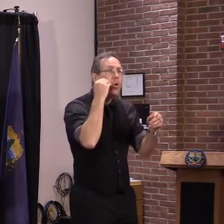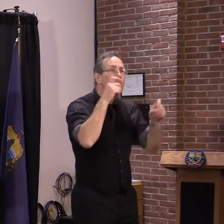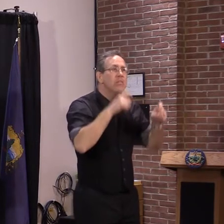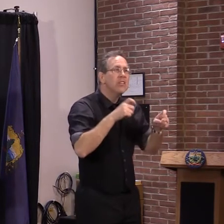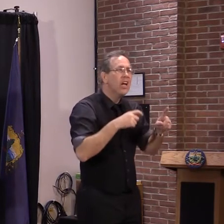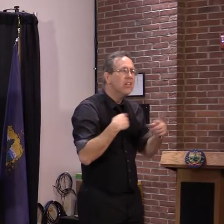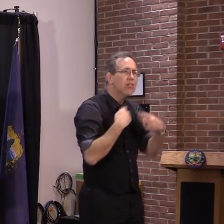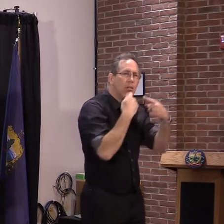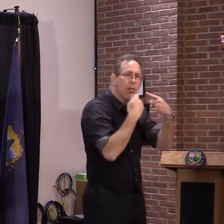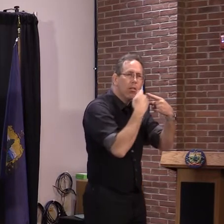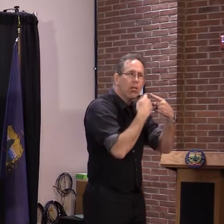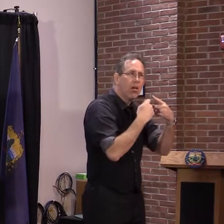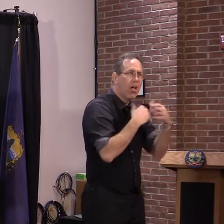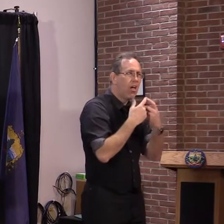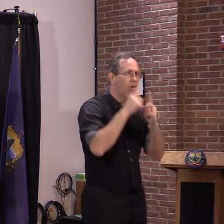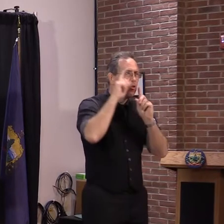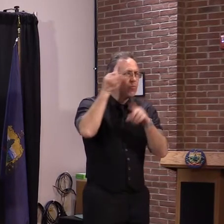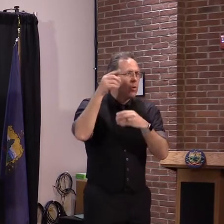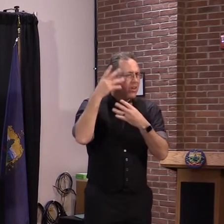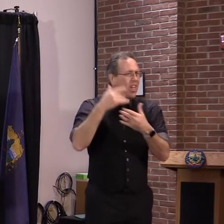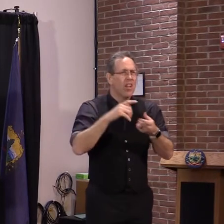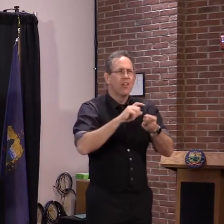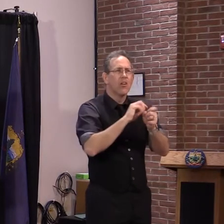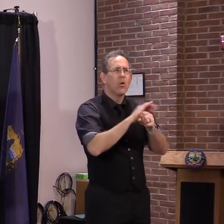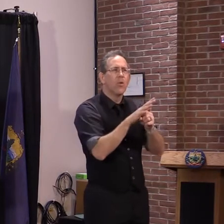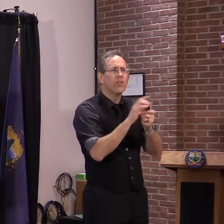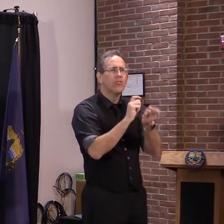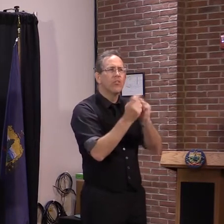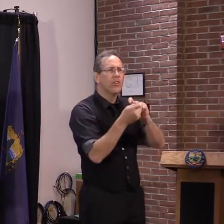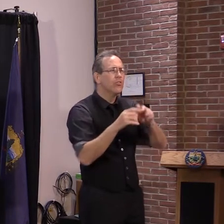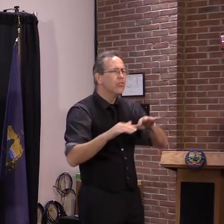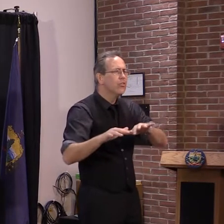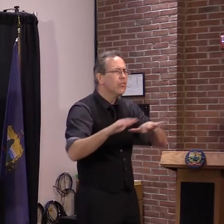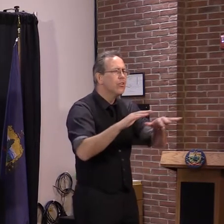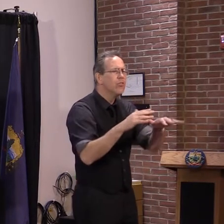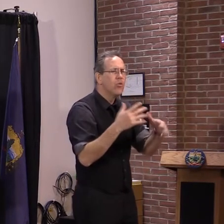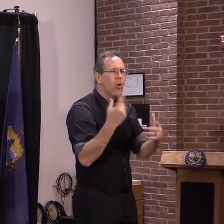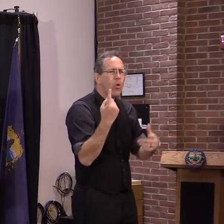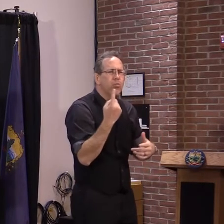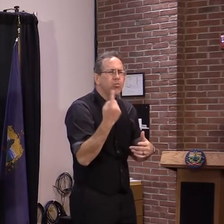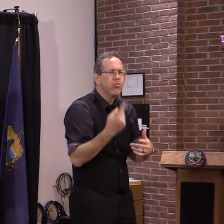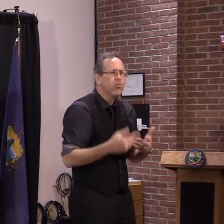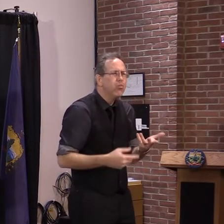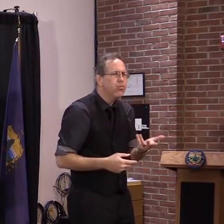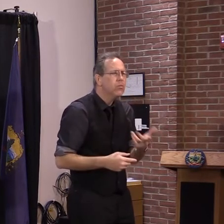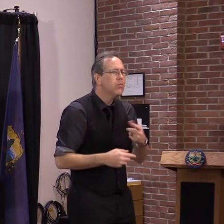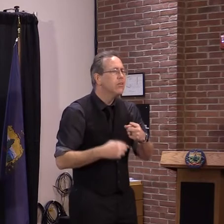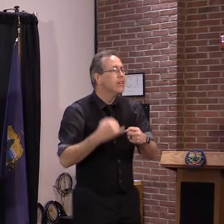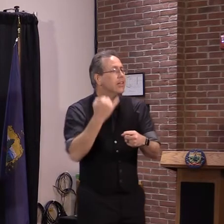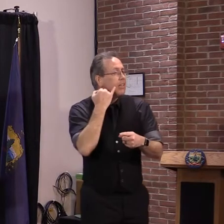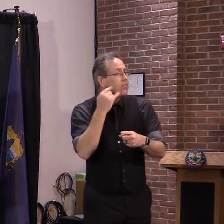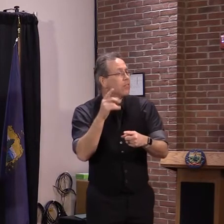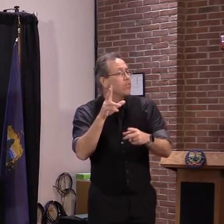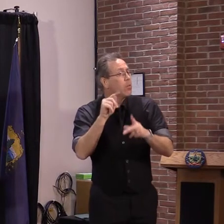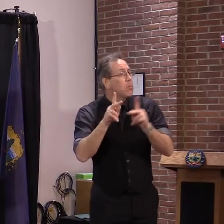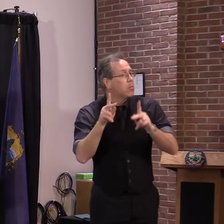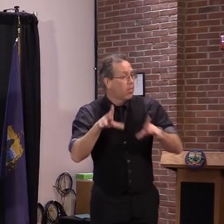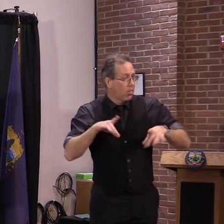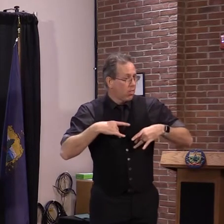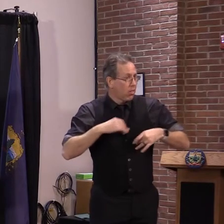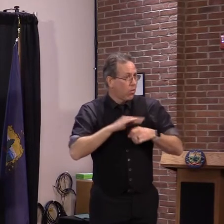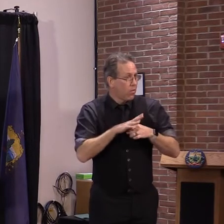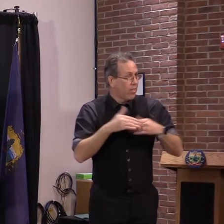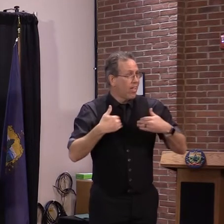pandemic, I'm wondering what is left of the contact tracing force dealing with Vermont's COVID cases, and what specific kinds